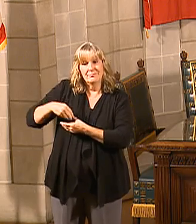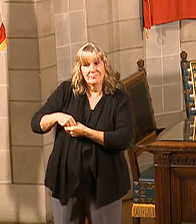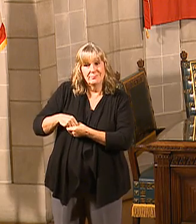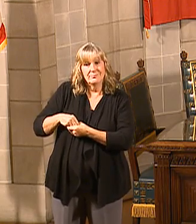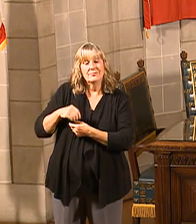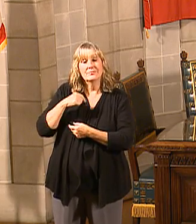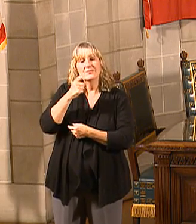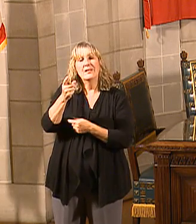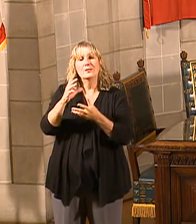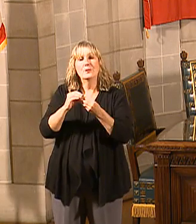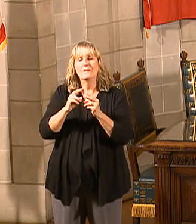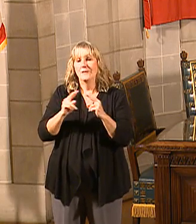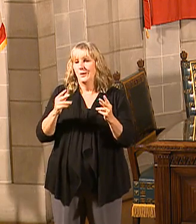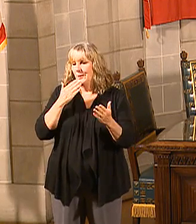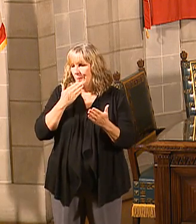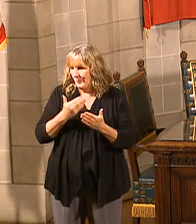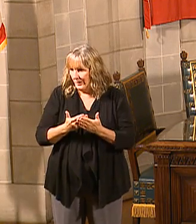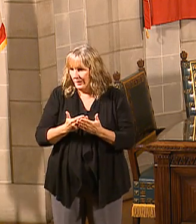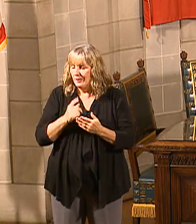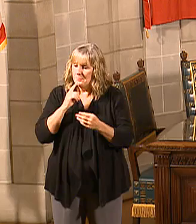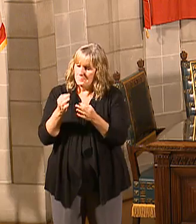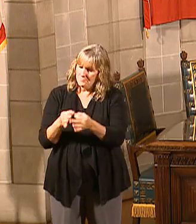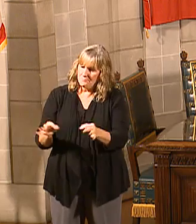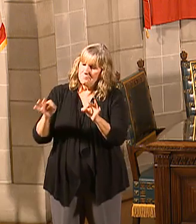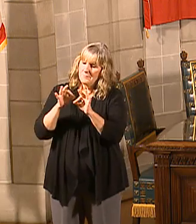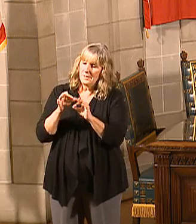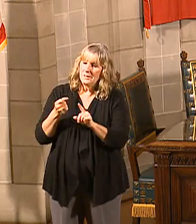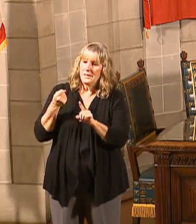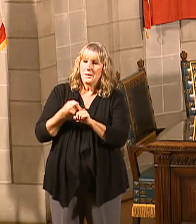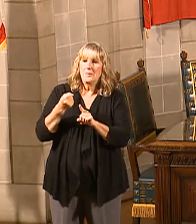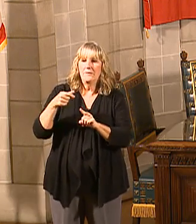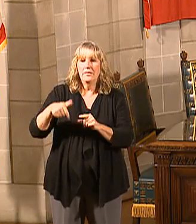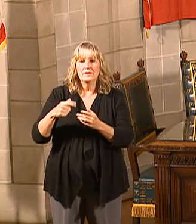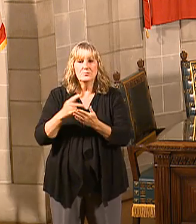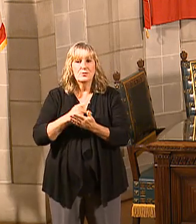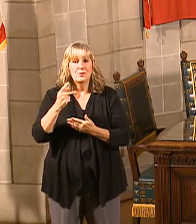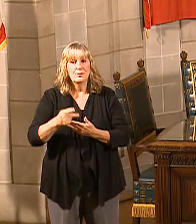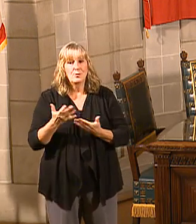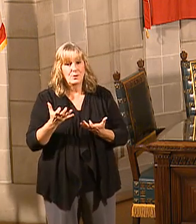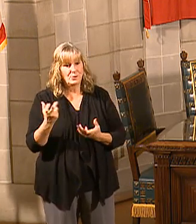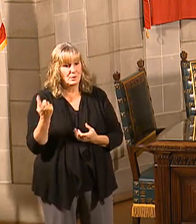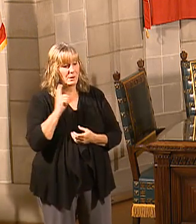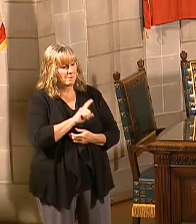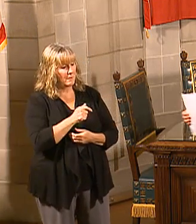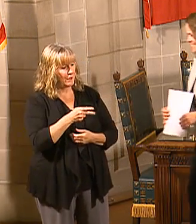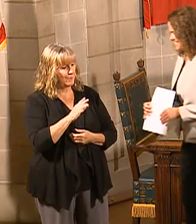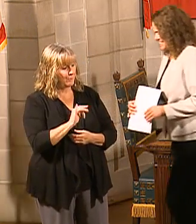tells this story very well about the meaningful impact of this program. So April, you want to come on up?